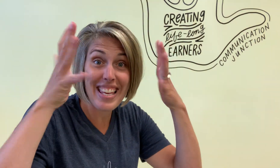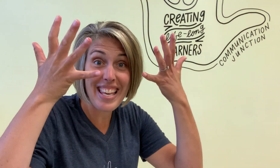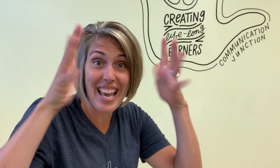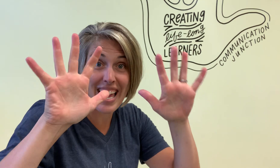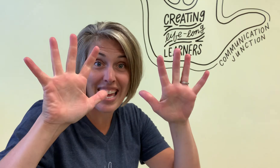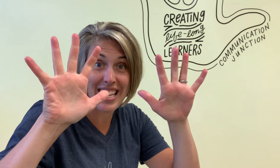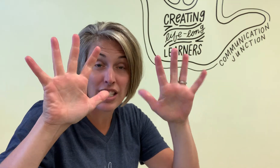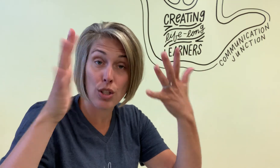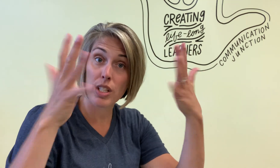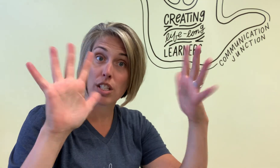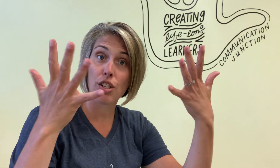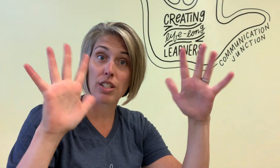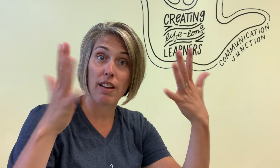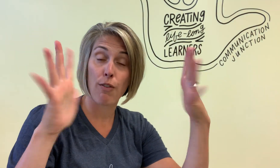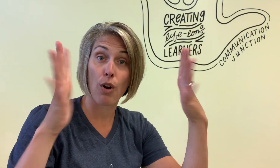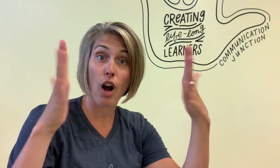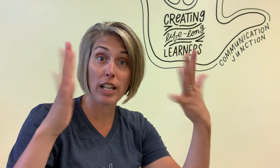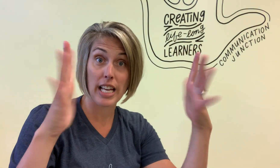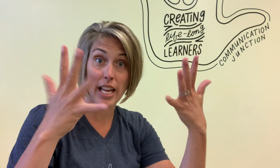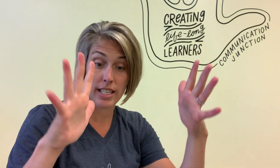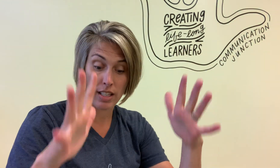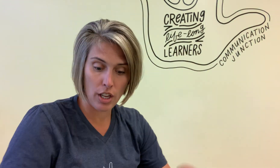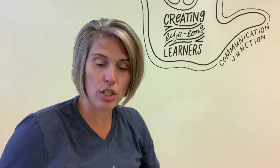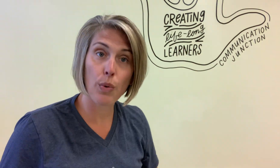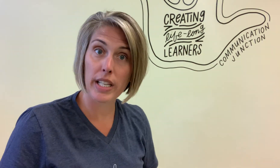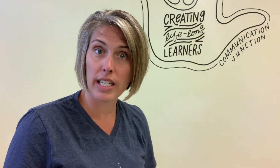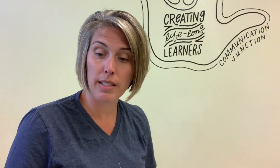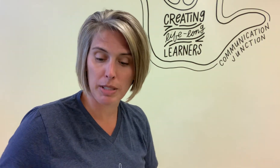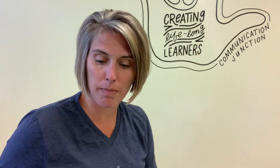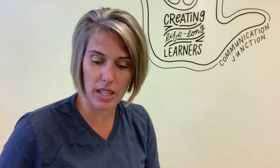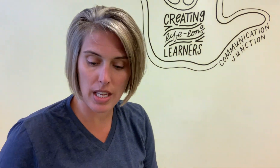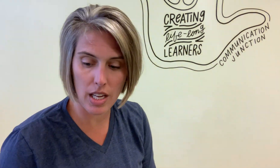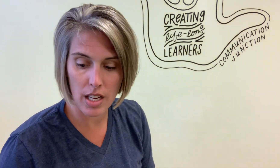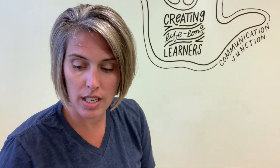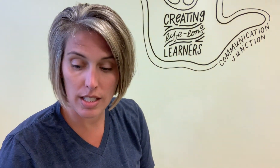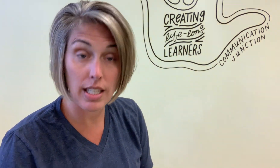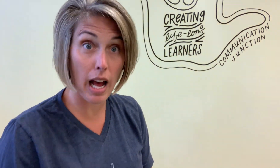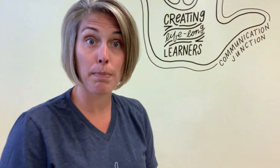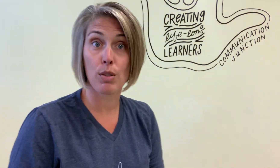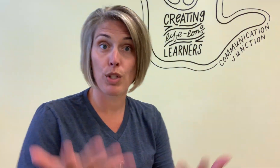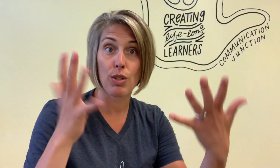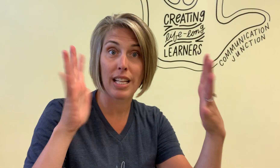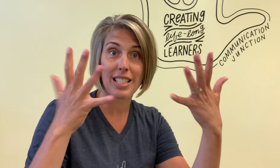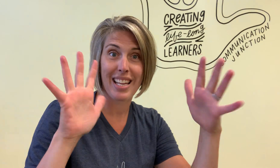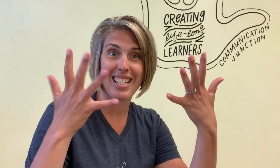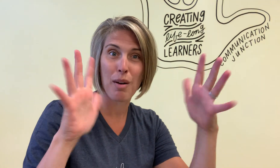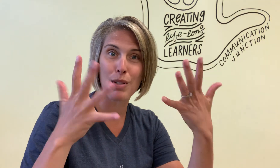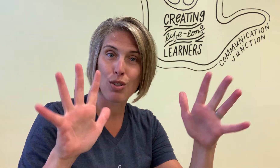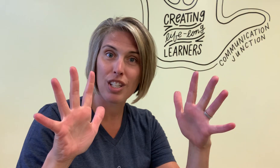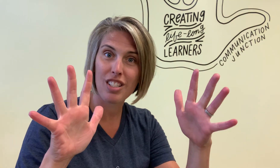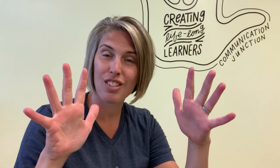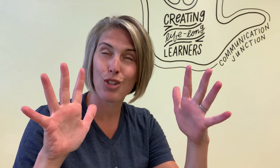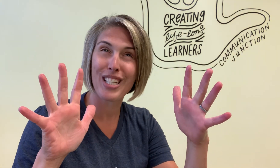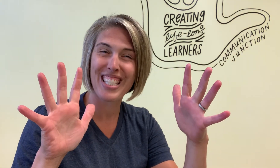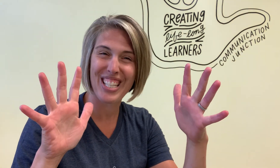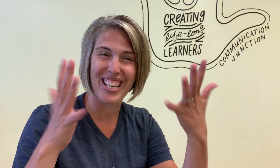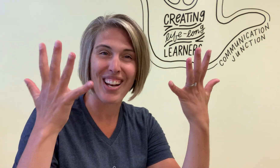The end. So this is our sign for all done. So anytime something stops, we use that sign to help us transition.